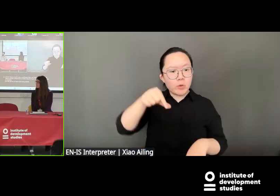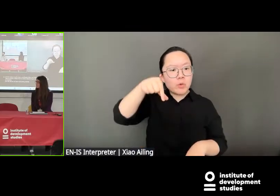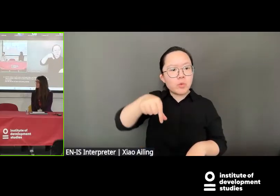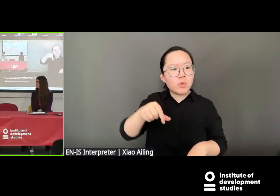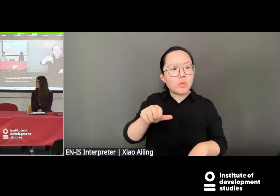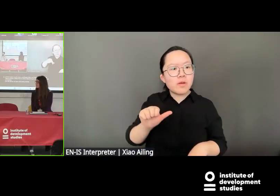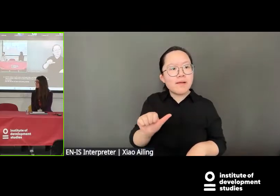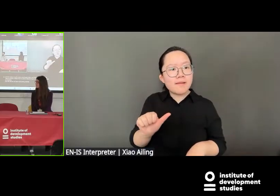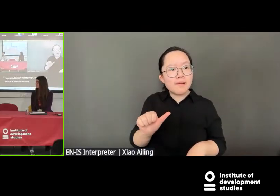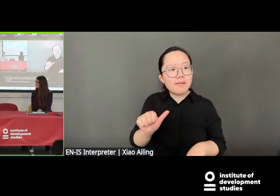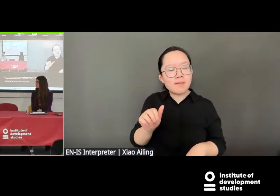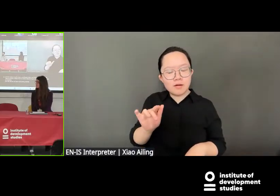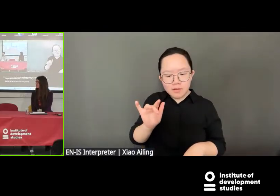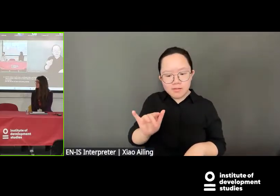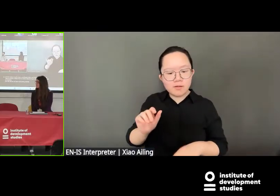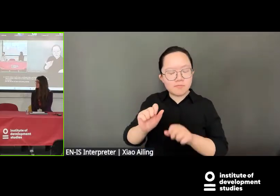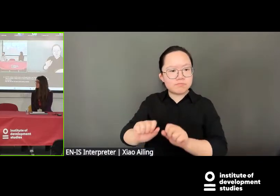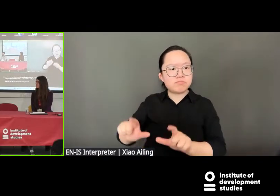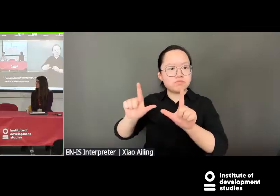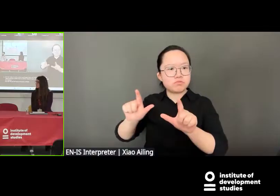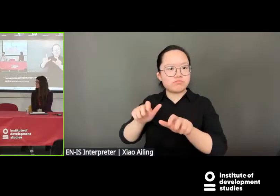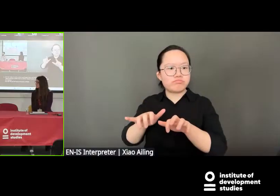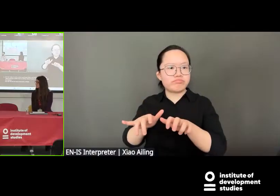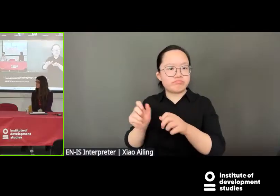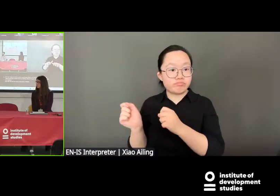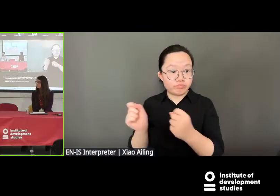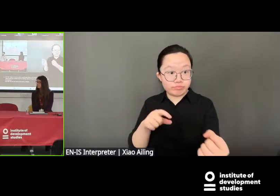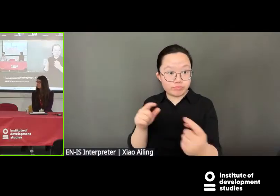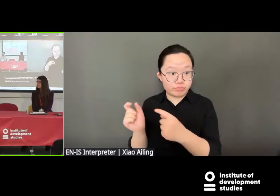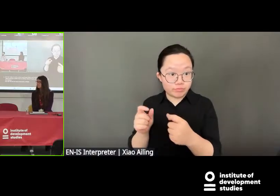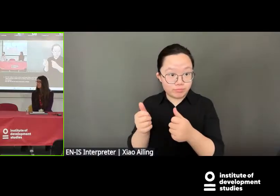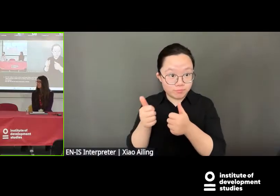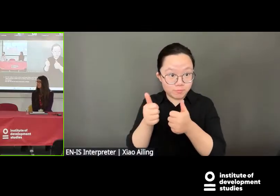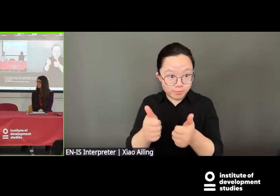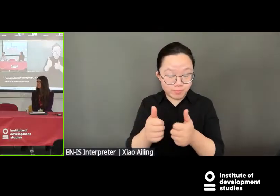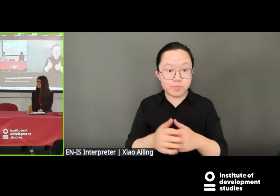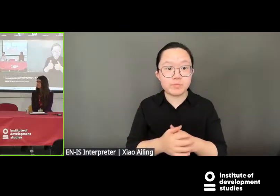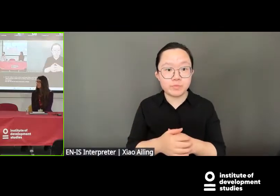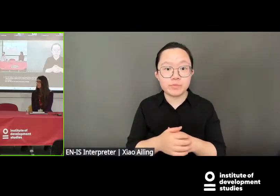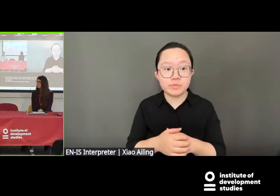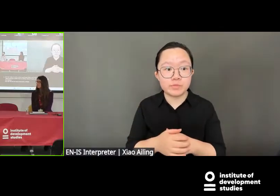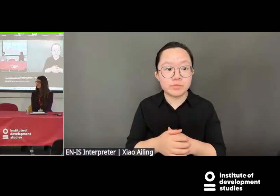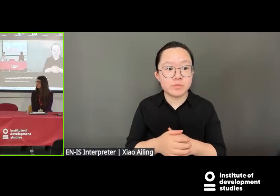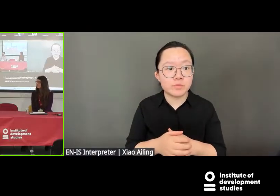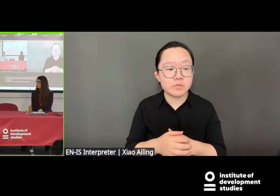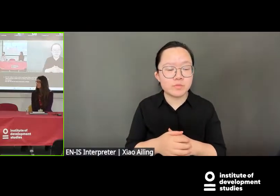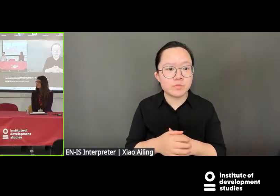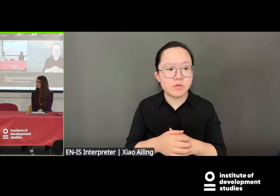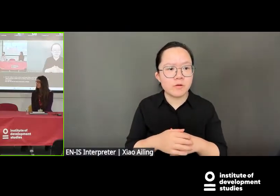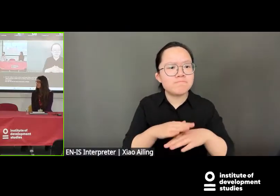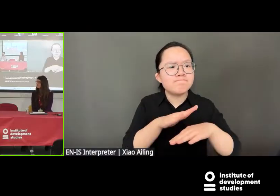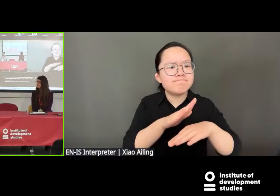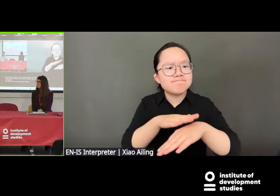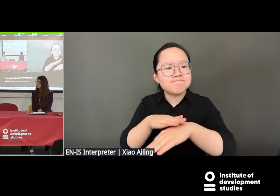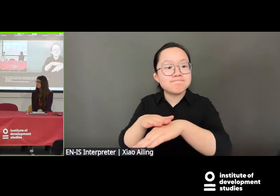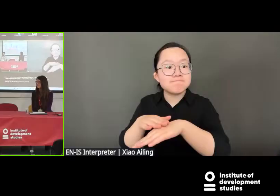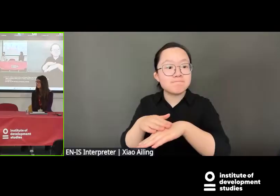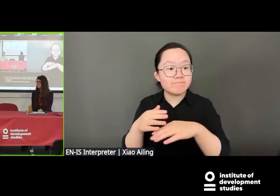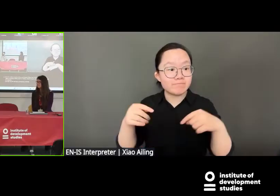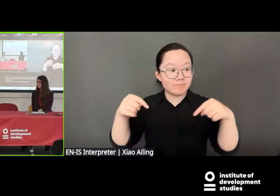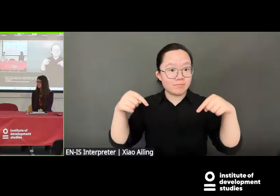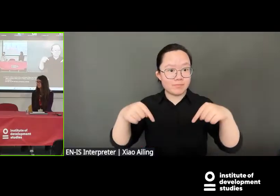can. So welcome again. Before going on to these speakers, we're also delighted to be joined by Kemi